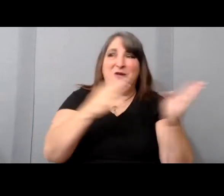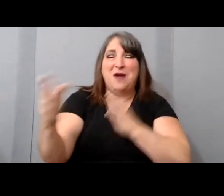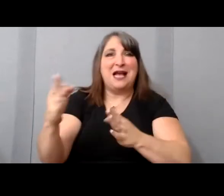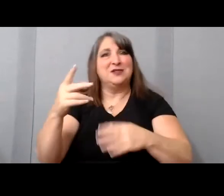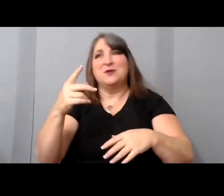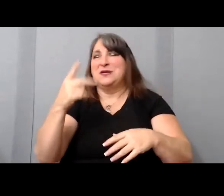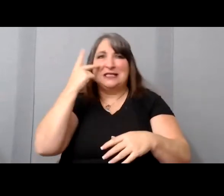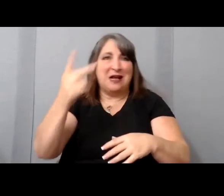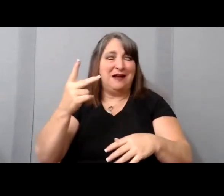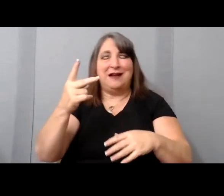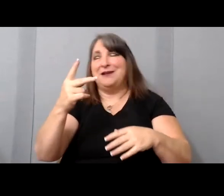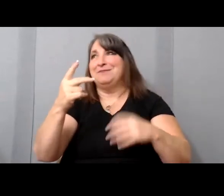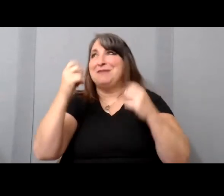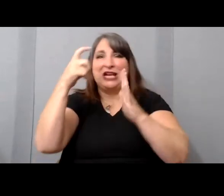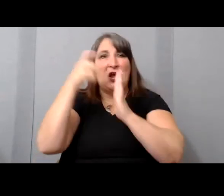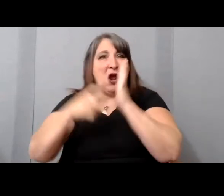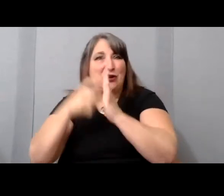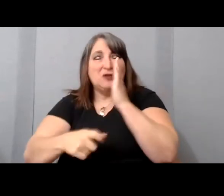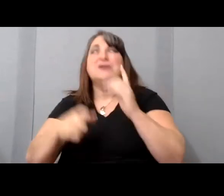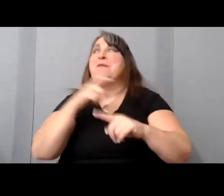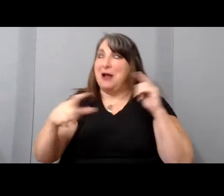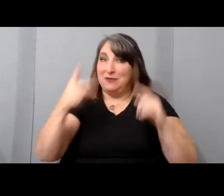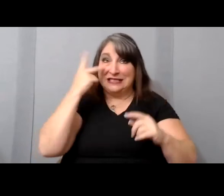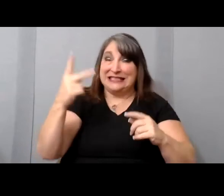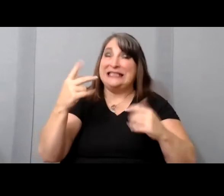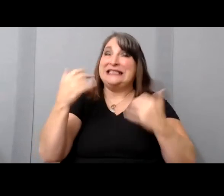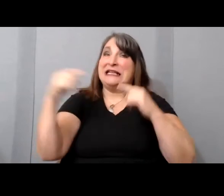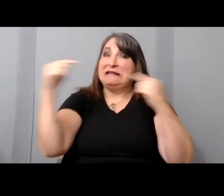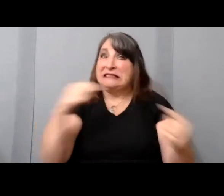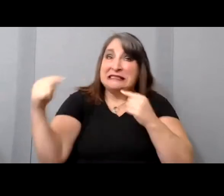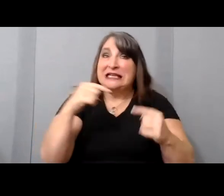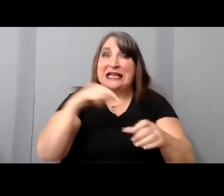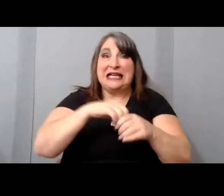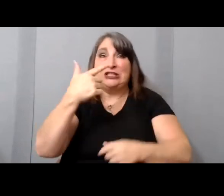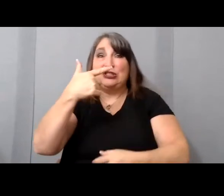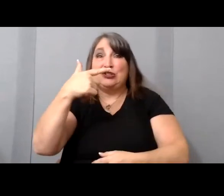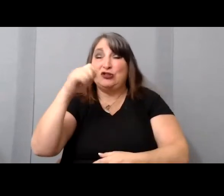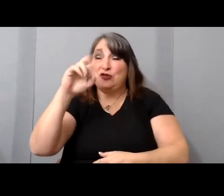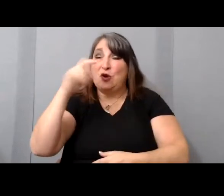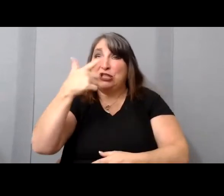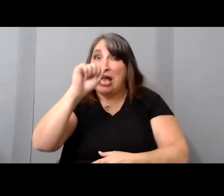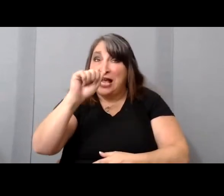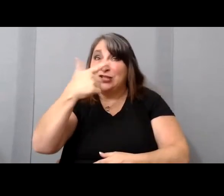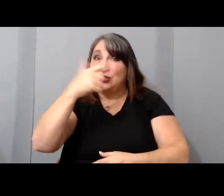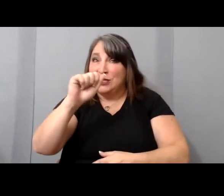the ballot in Georgia with regards to the Senate race because of that. And the issue in